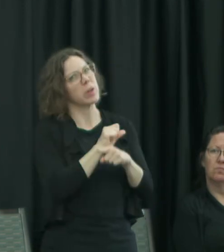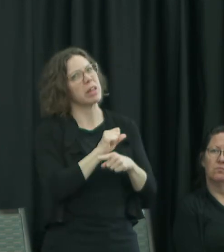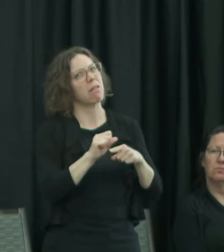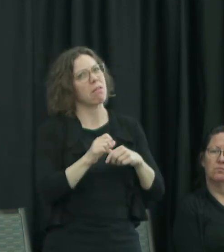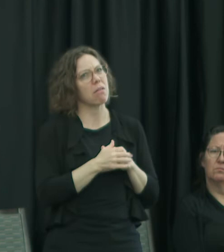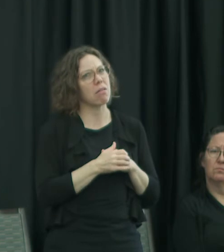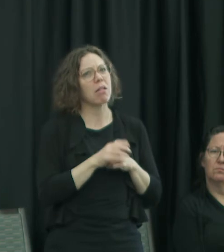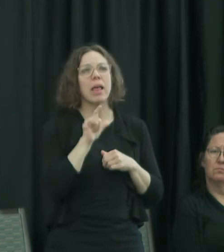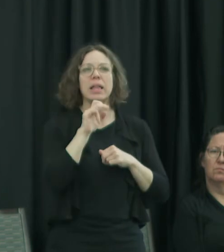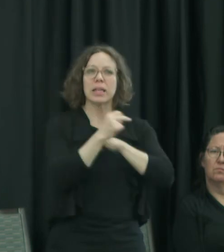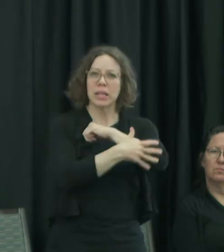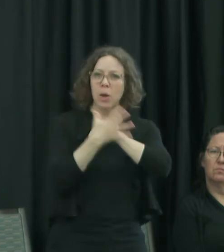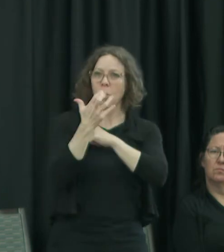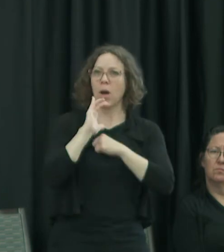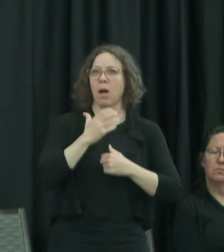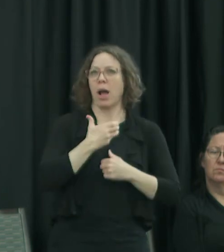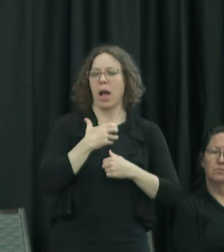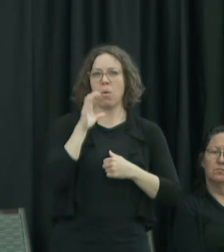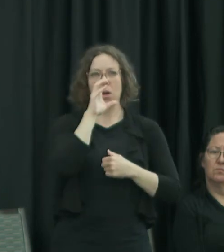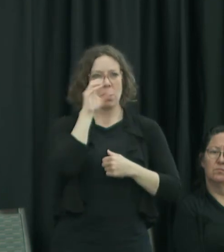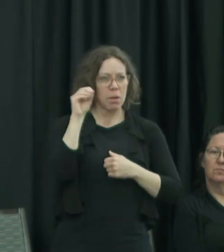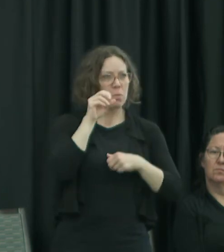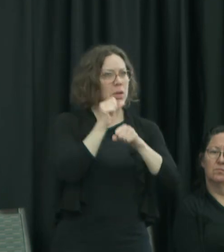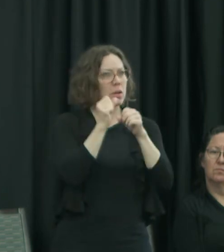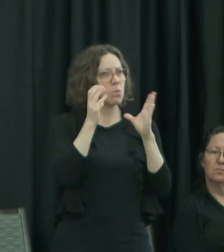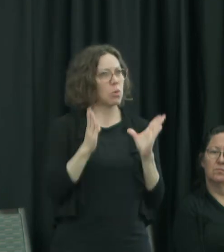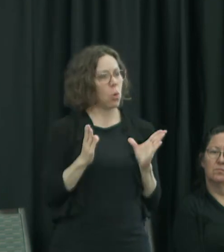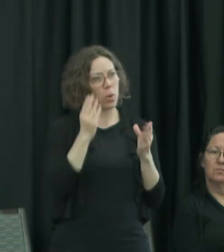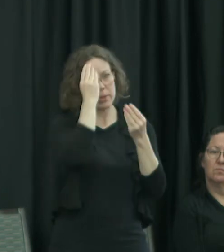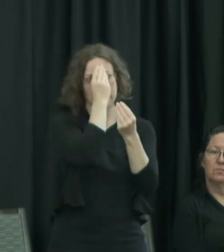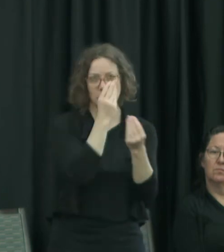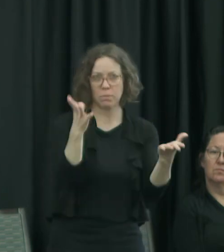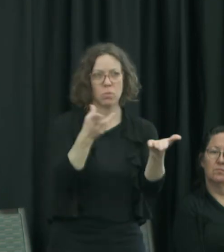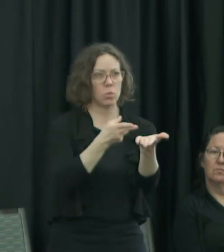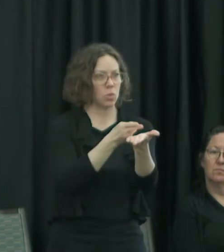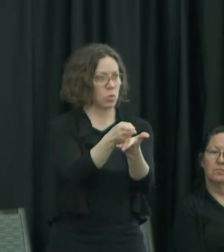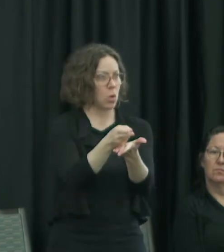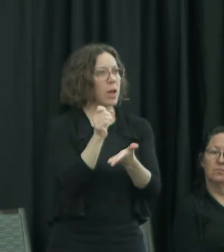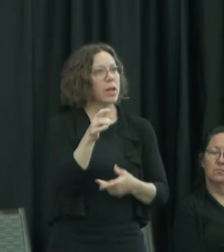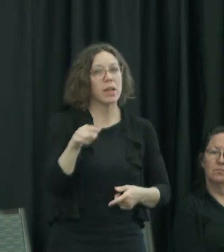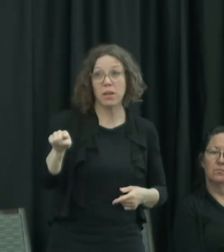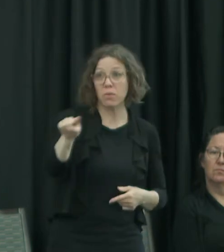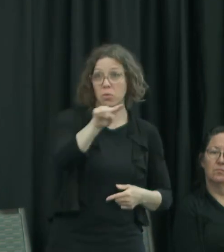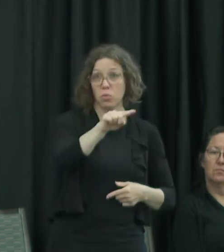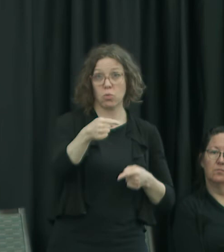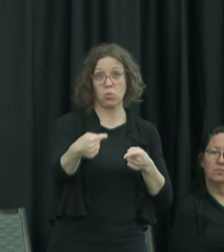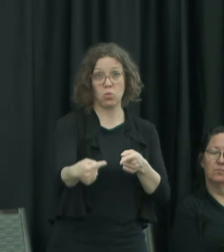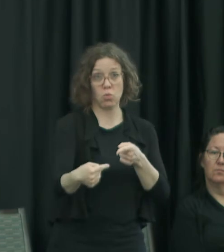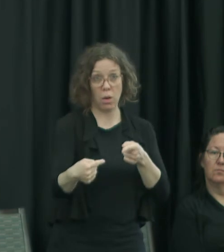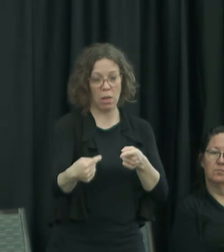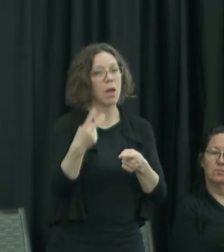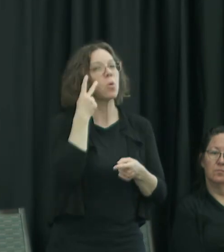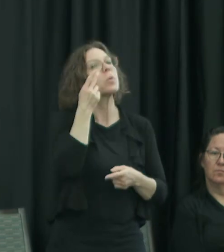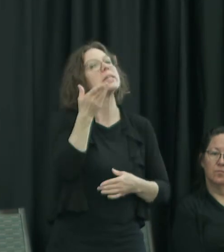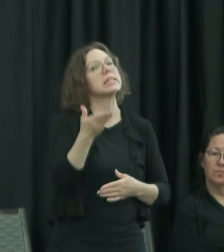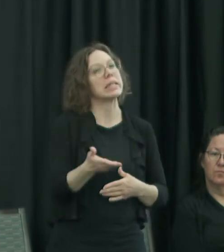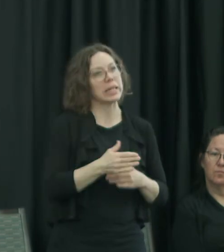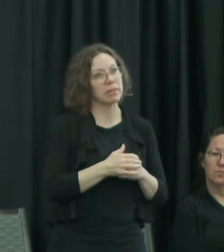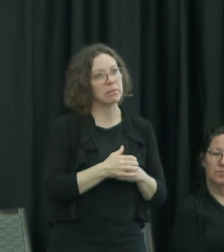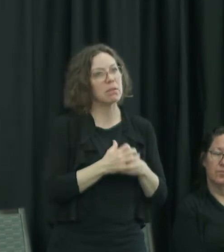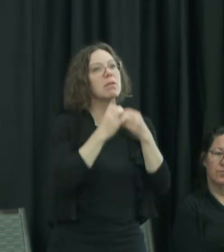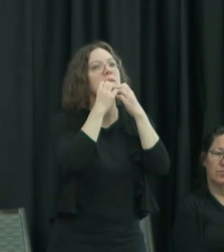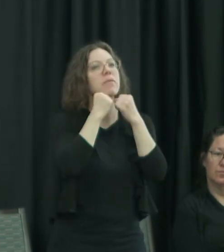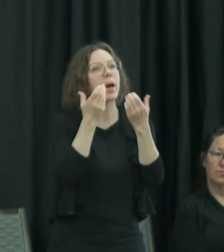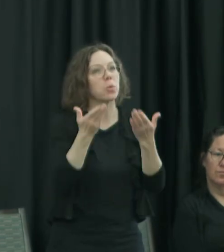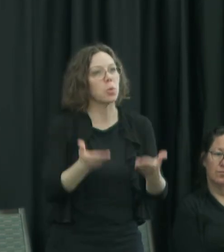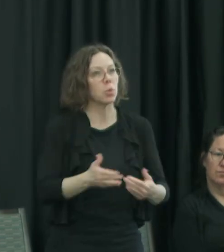County wants our employees and the communities to know, for those who struggle with these issues, that you are seen, you are valued,